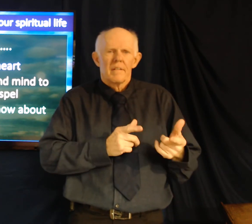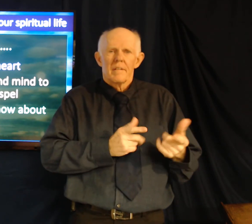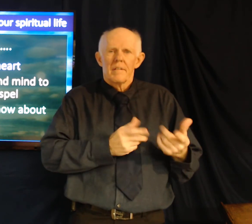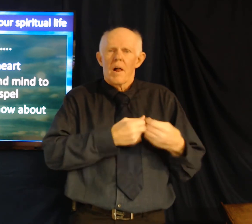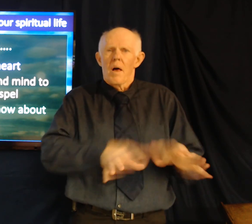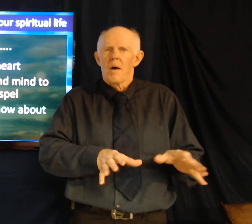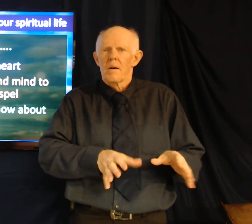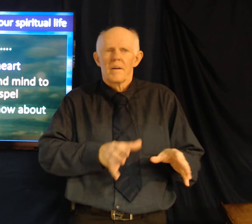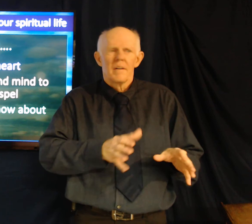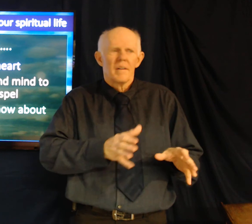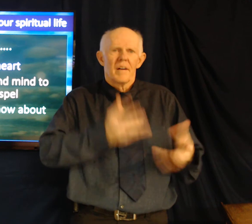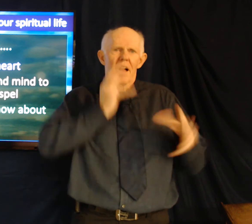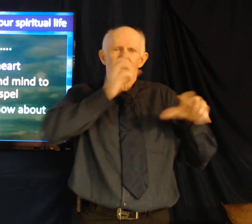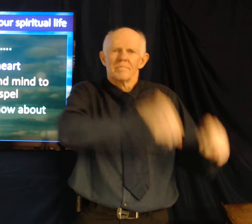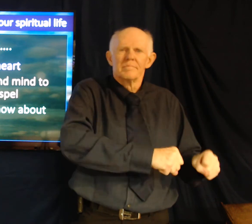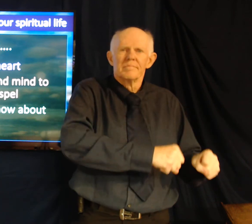might say i don't need that will they lose